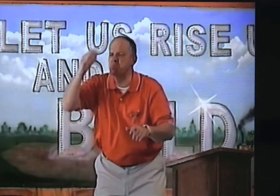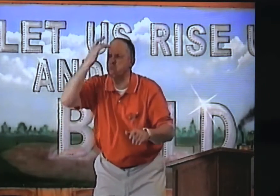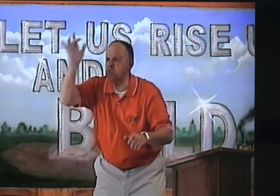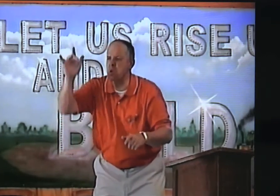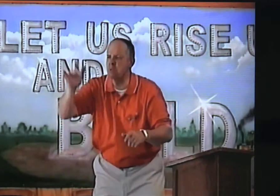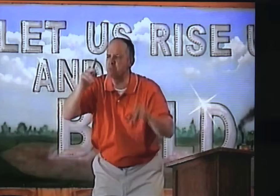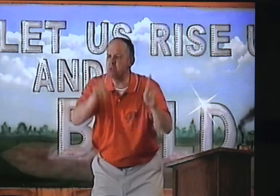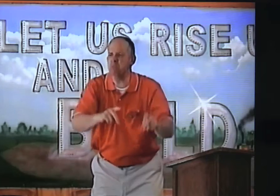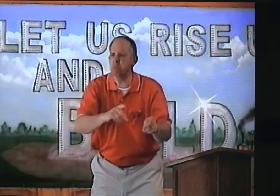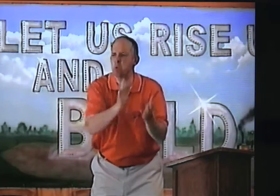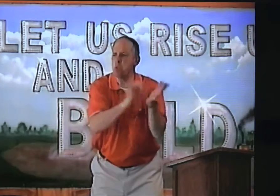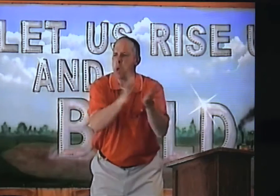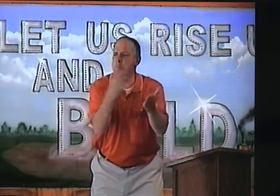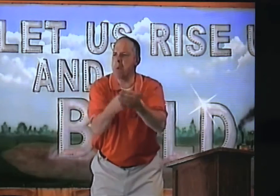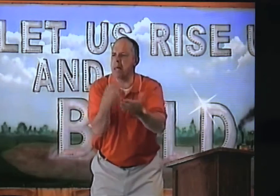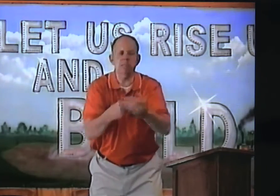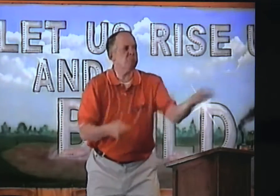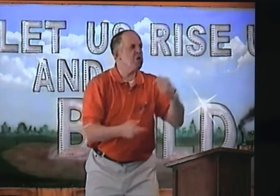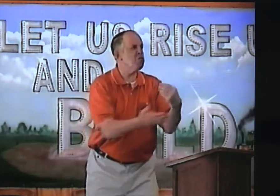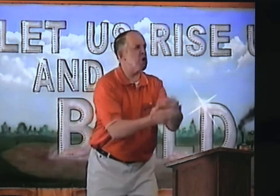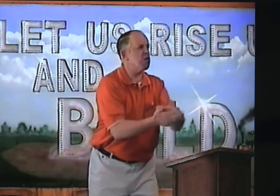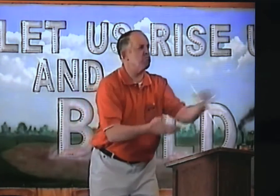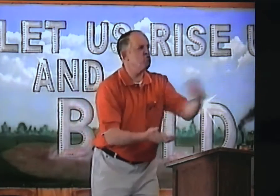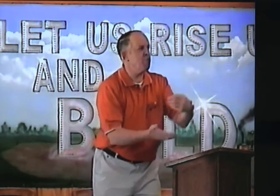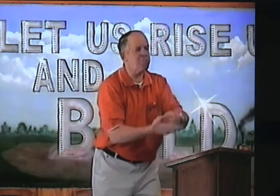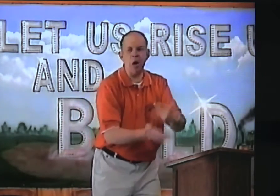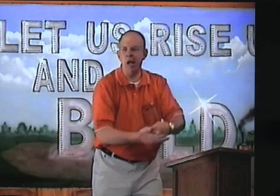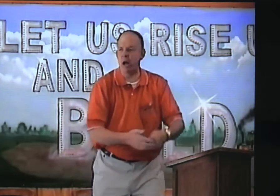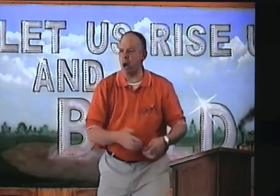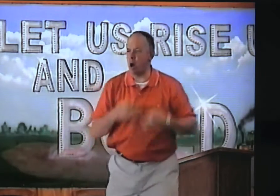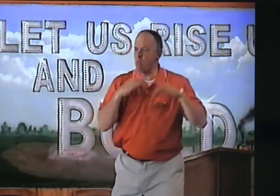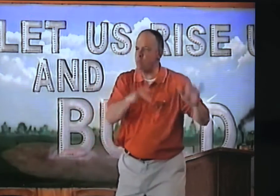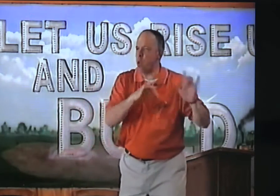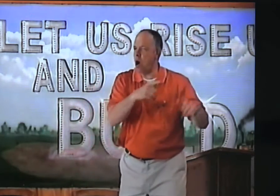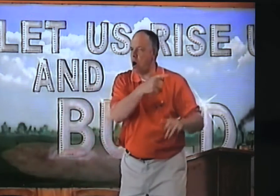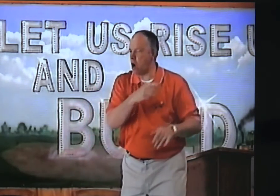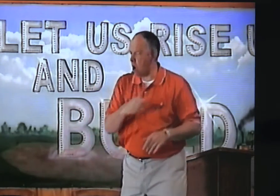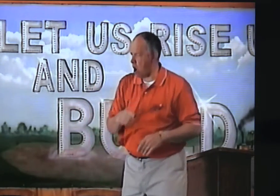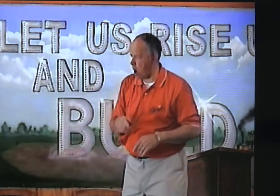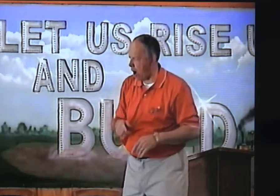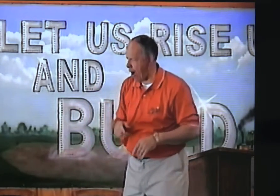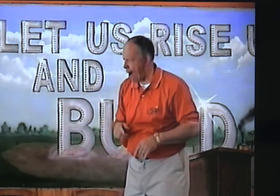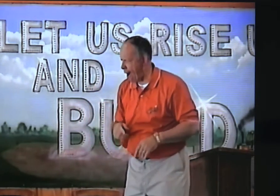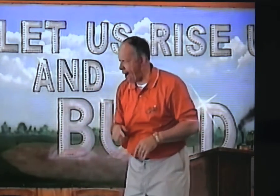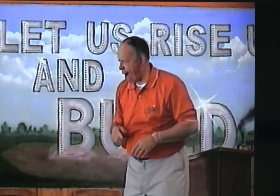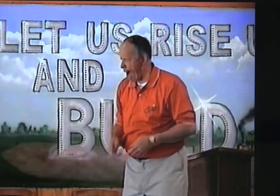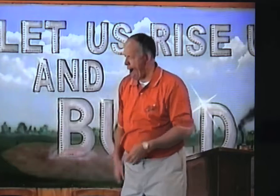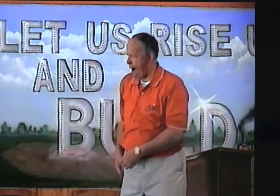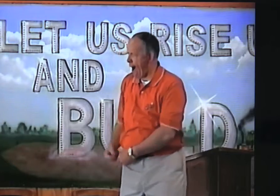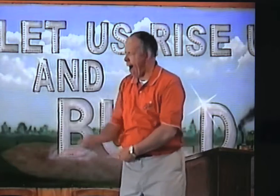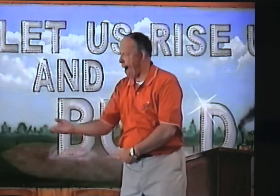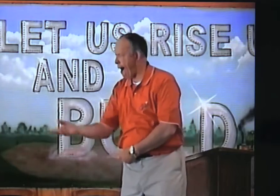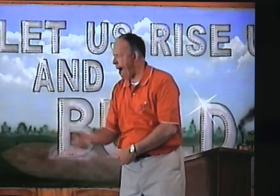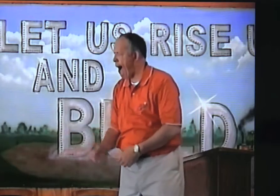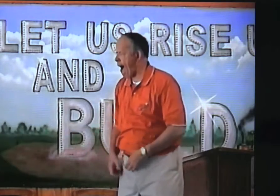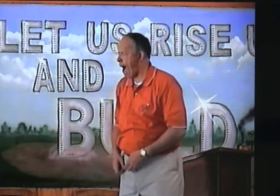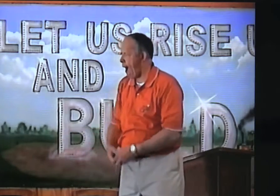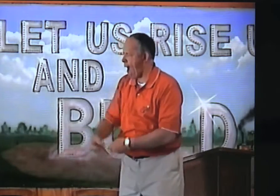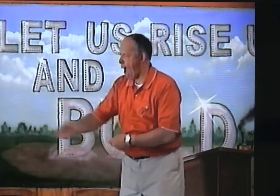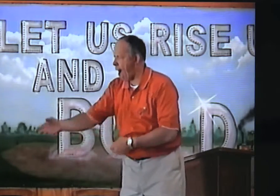low, not smart. And he always asked, give me some money, give me some money. And that poor, slow man, look, give me money,